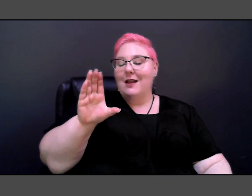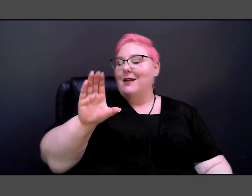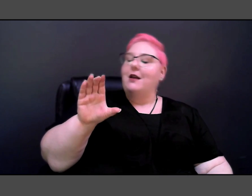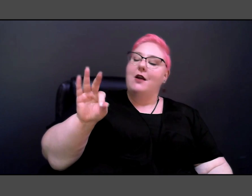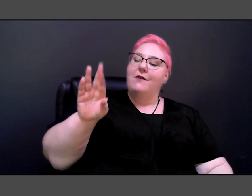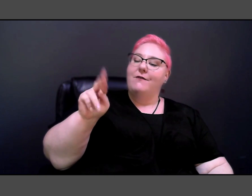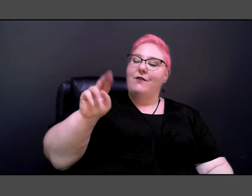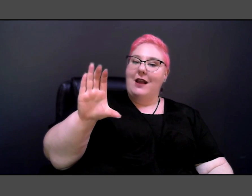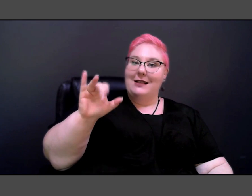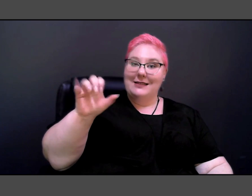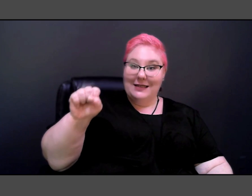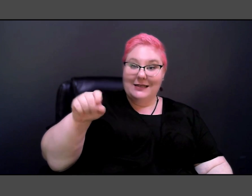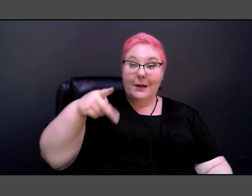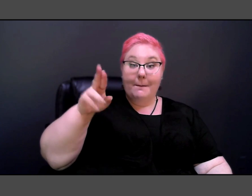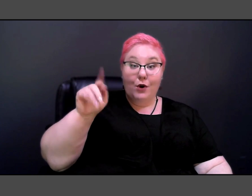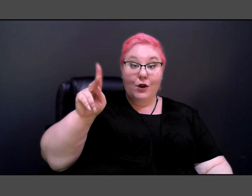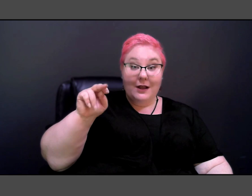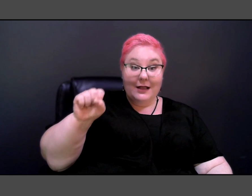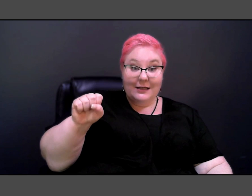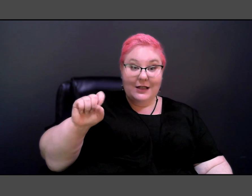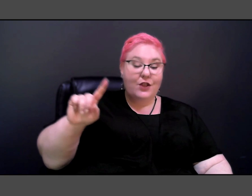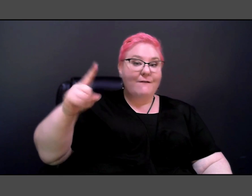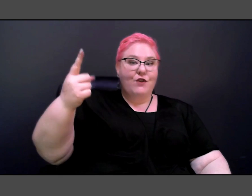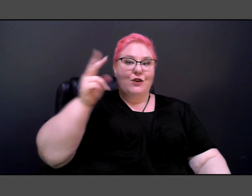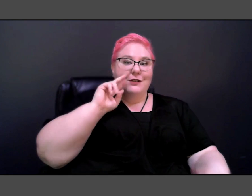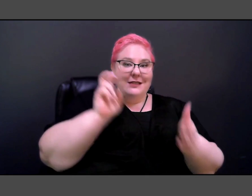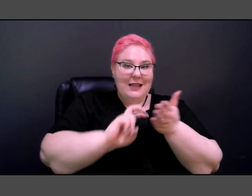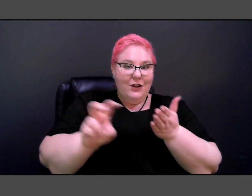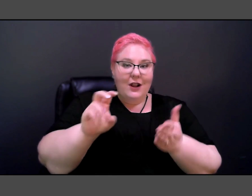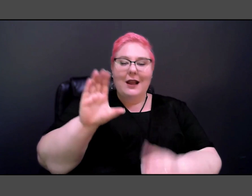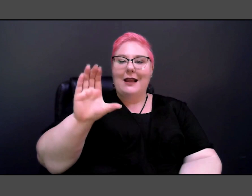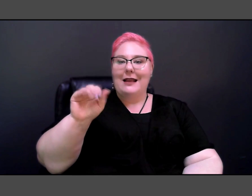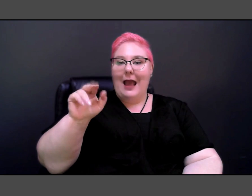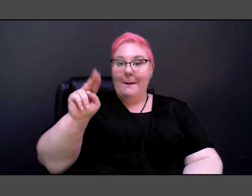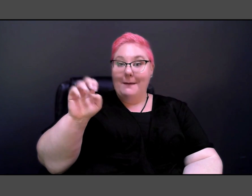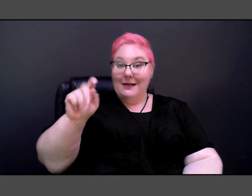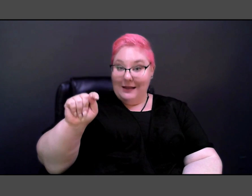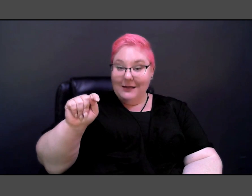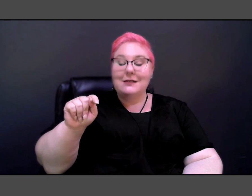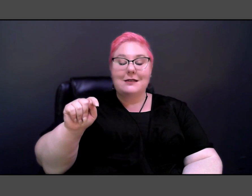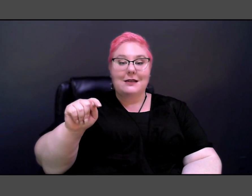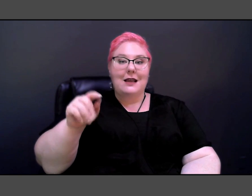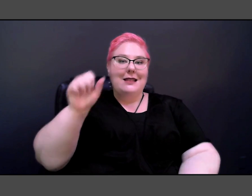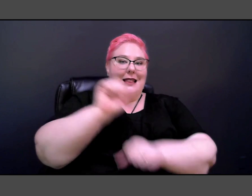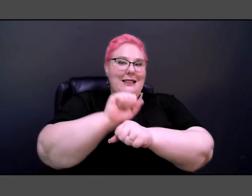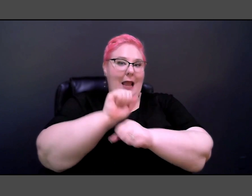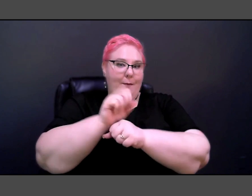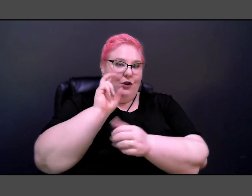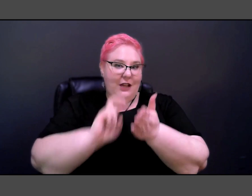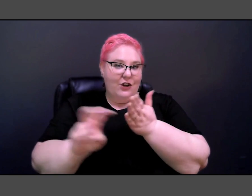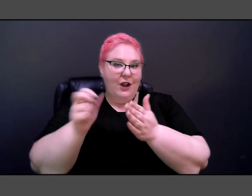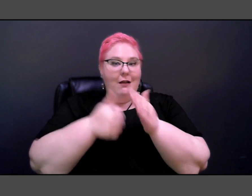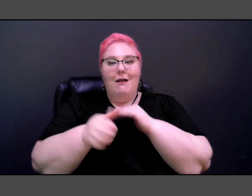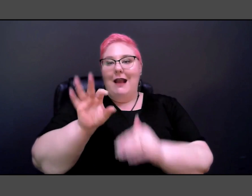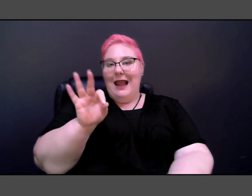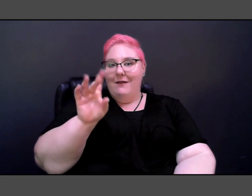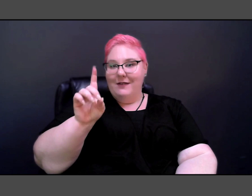woman secretary, cabinet secretary. She was the labor secretary under FDR. And